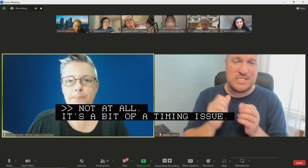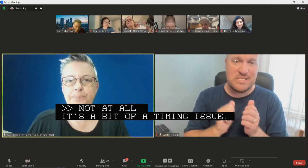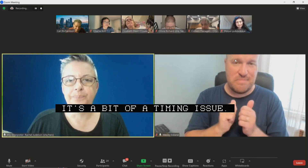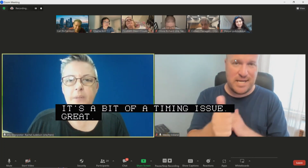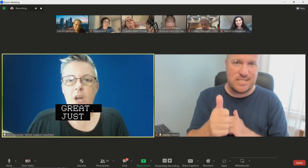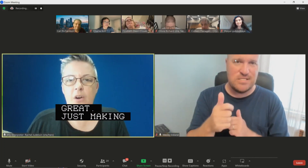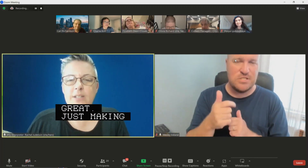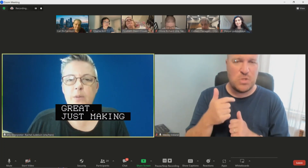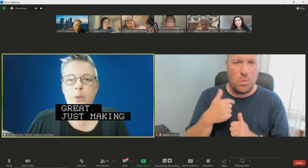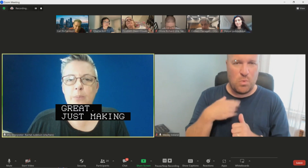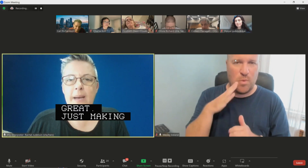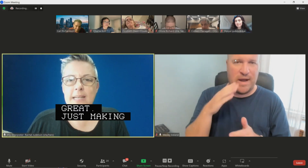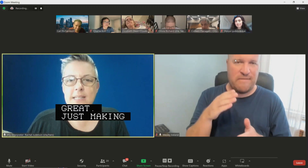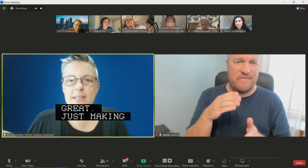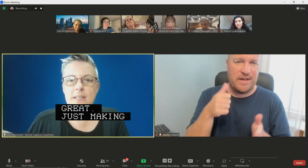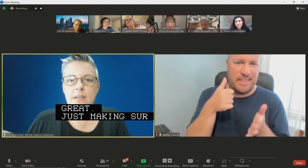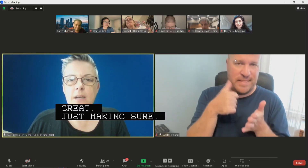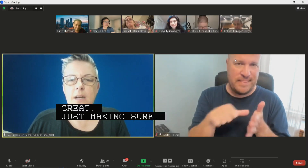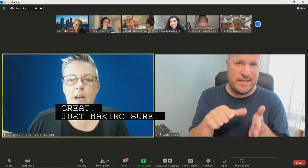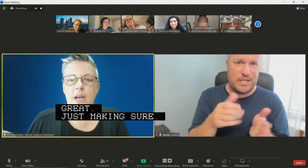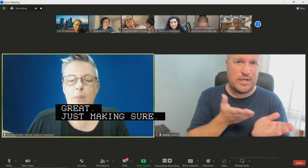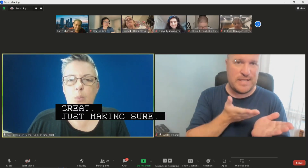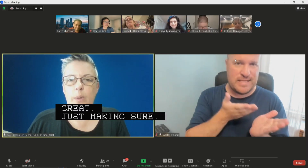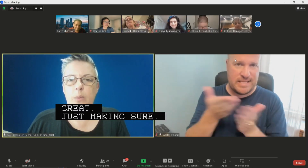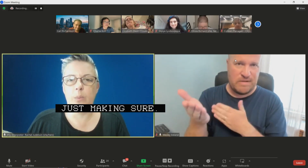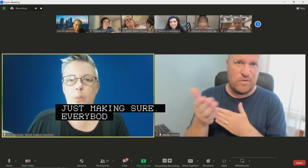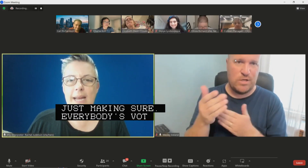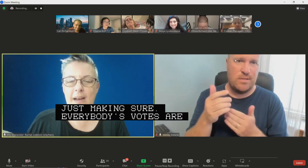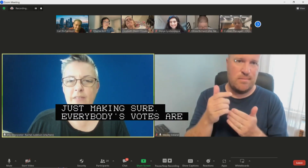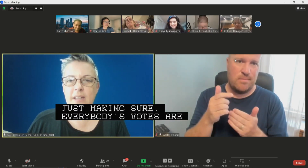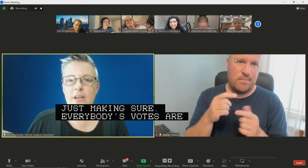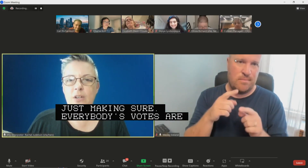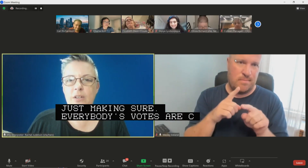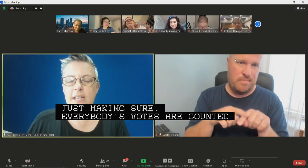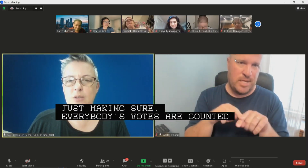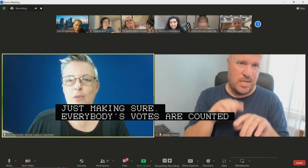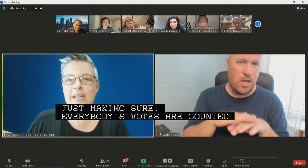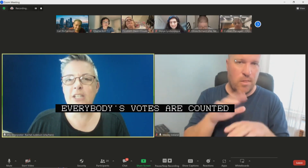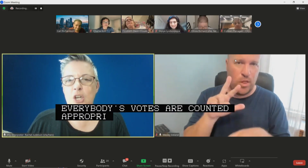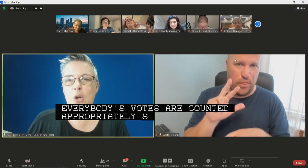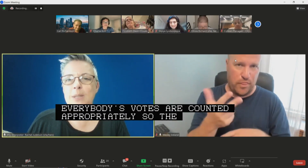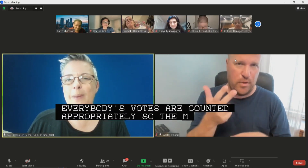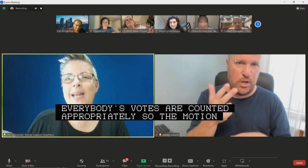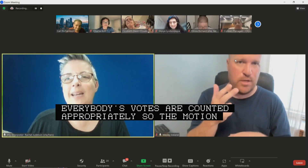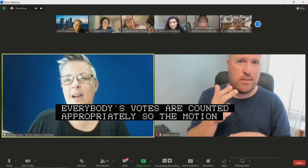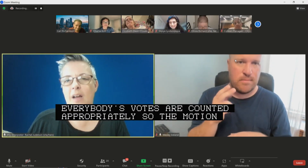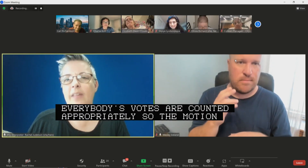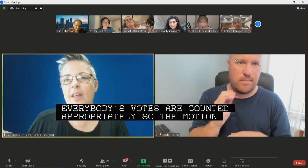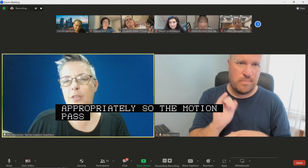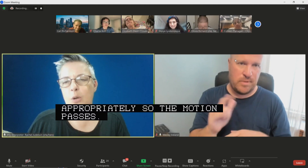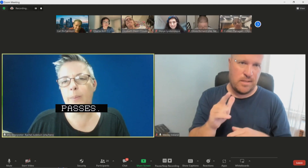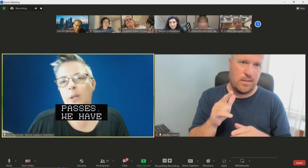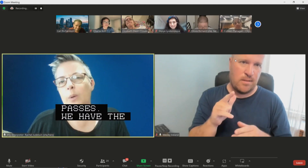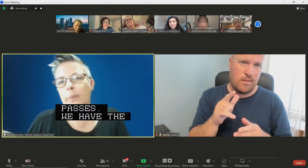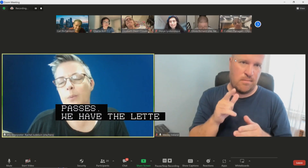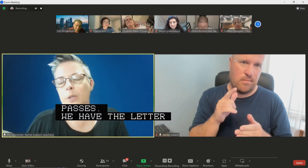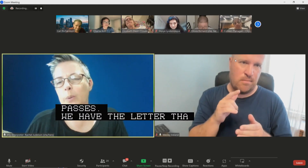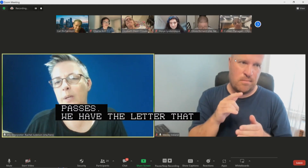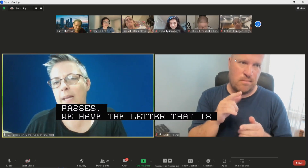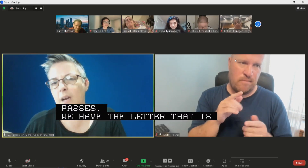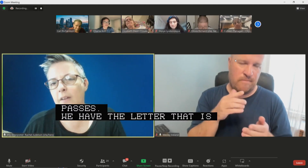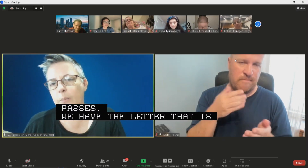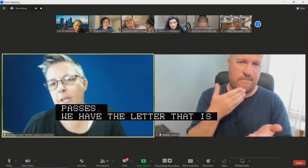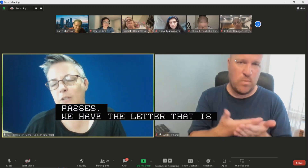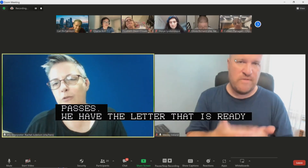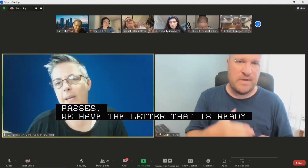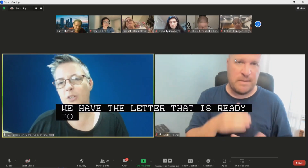appropriately. All right, so the motion passes. We have the letter that is ready to go depending on that third bill, which